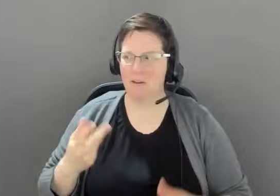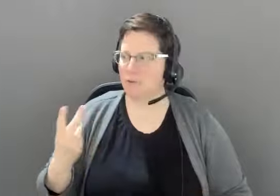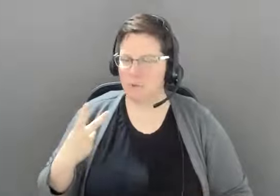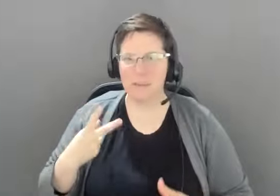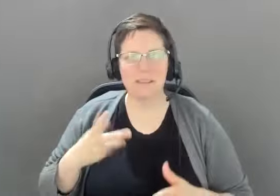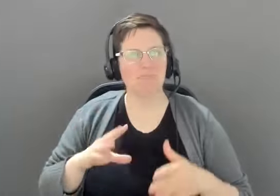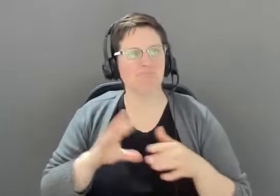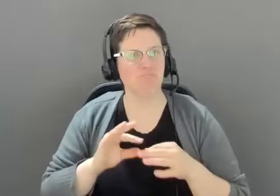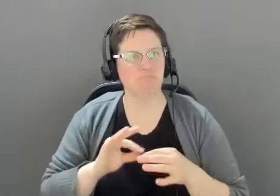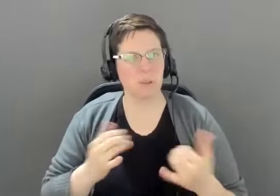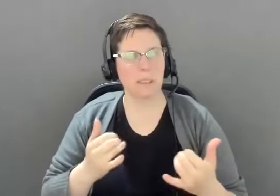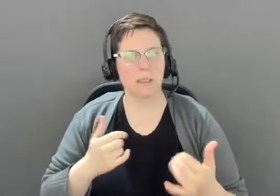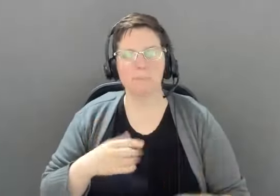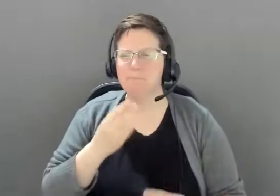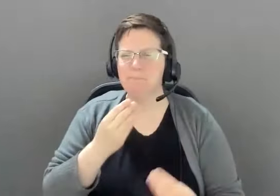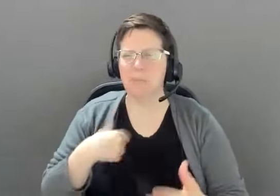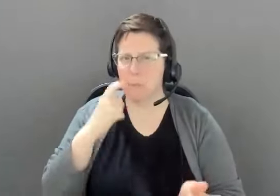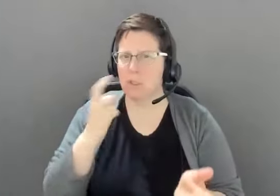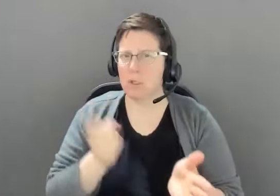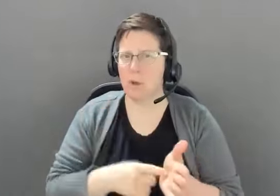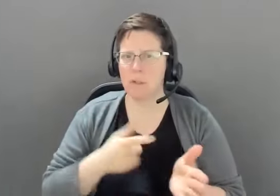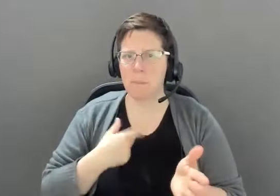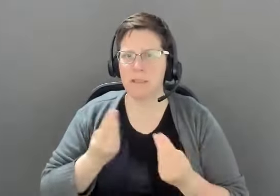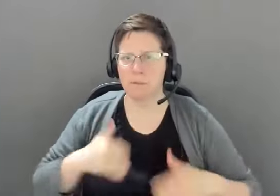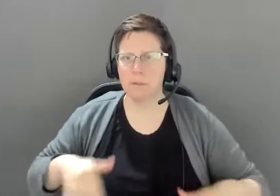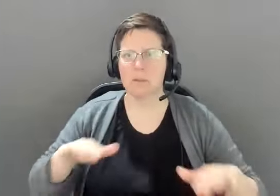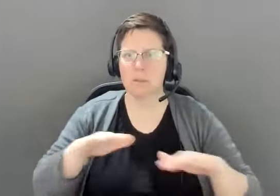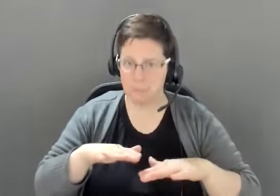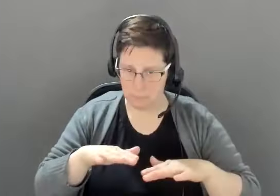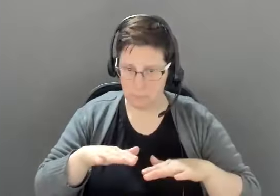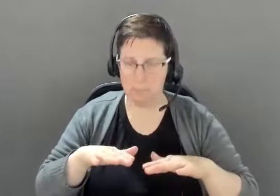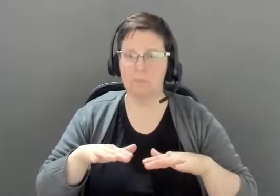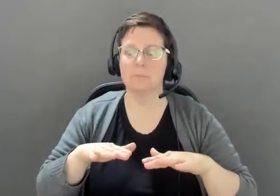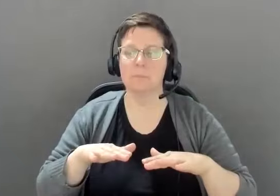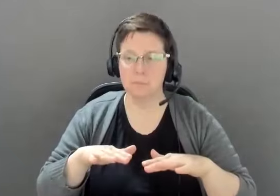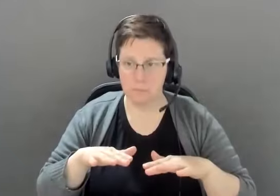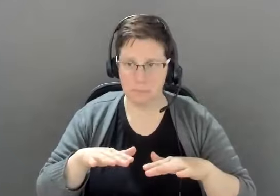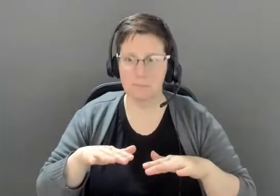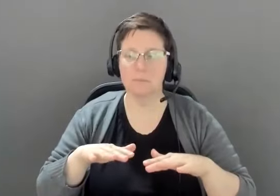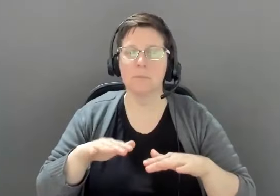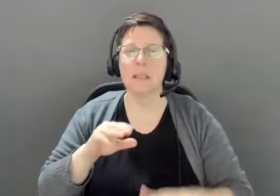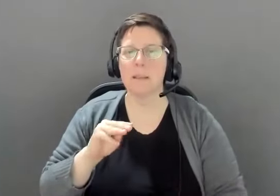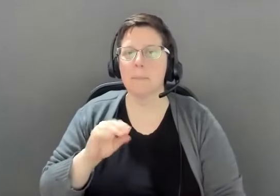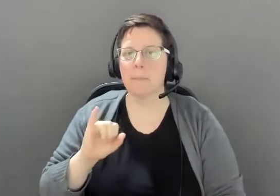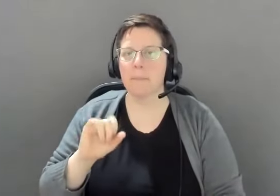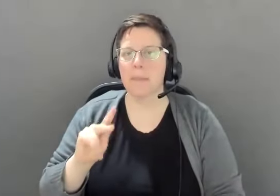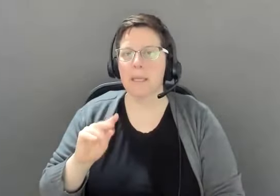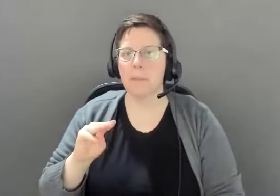So I want to acknowledge that I'm coming from the traditional, unceded, and ancestral territory of the Mi'kmaq people, known as